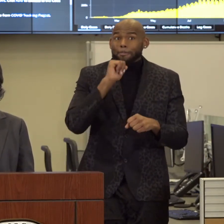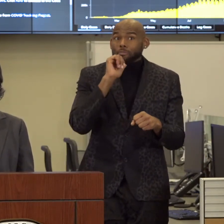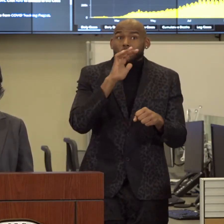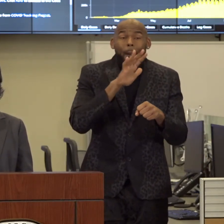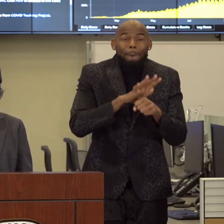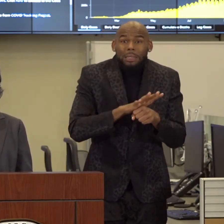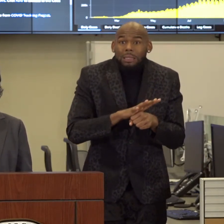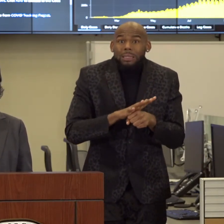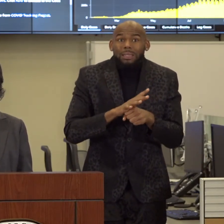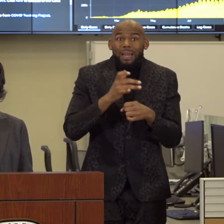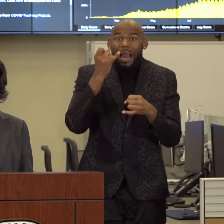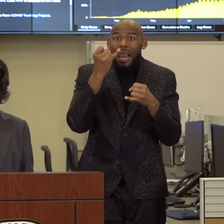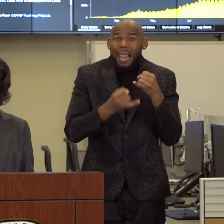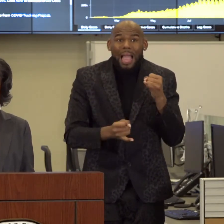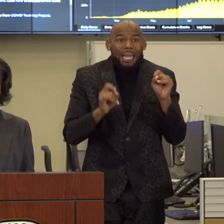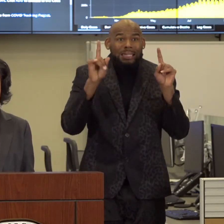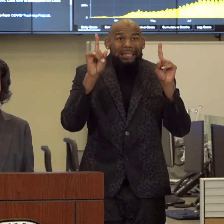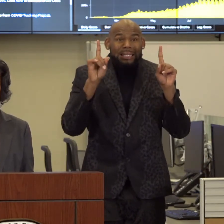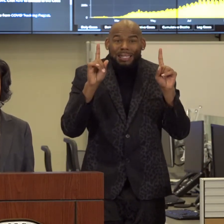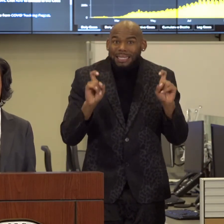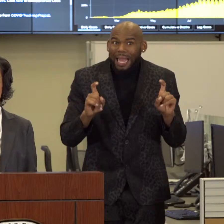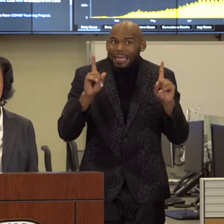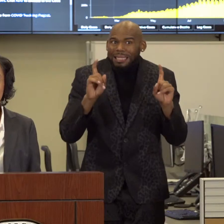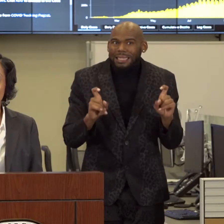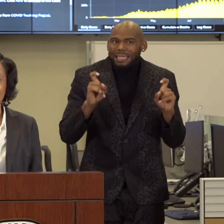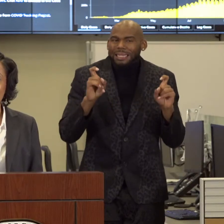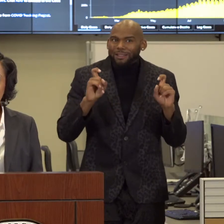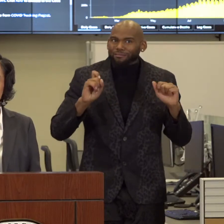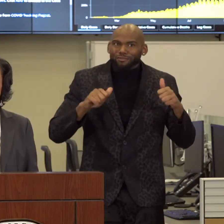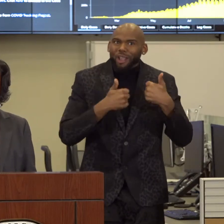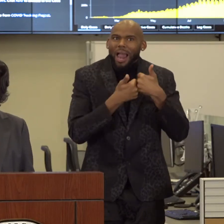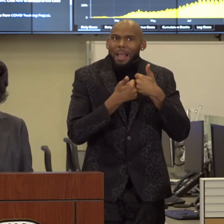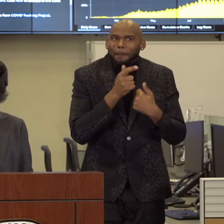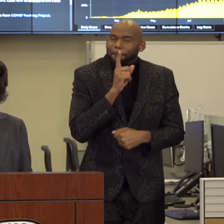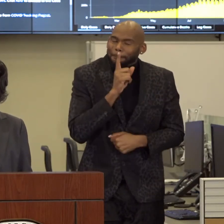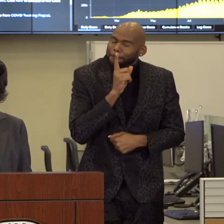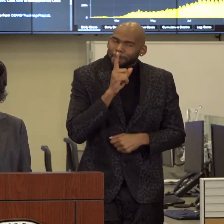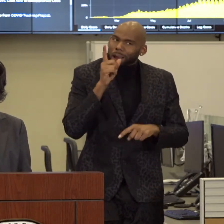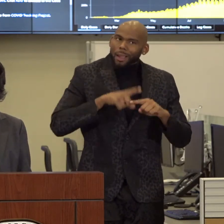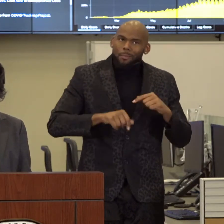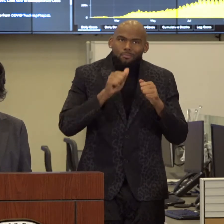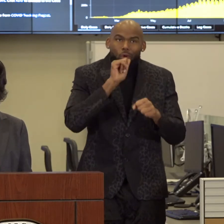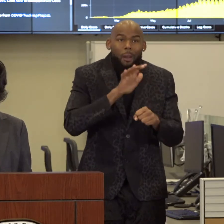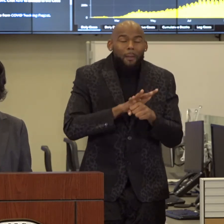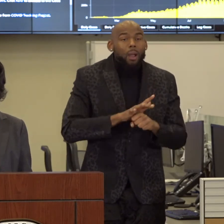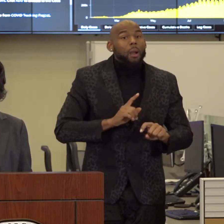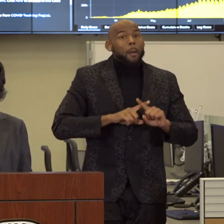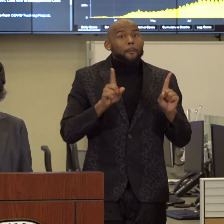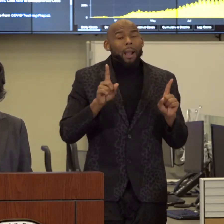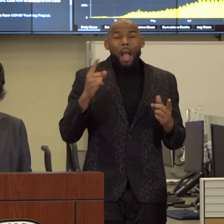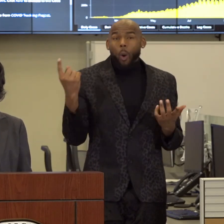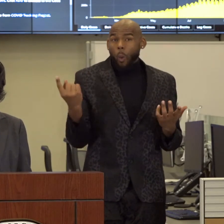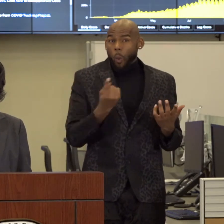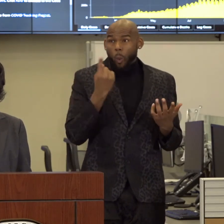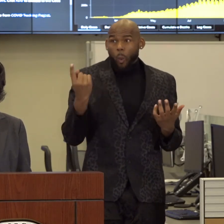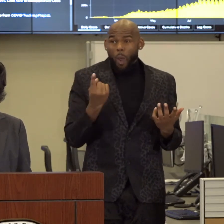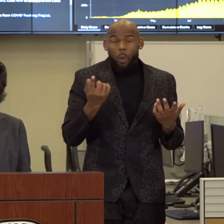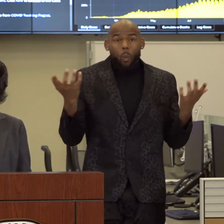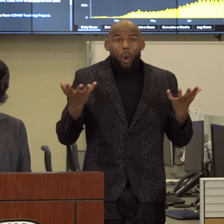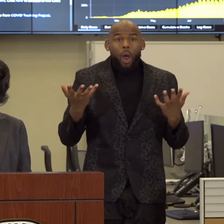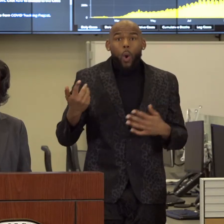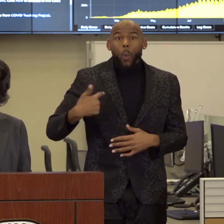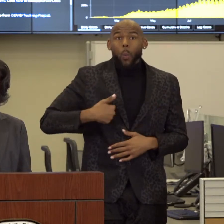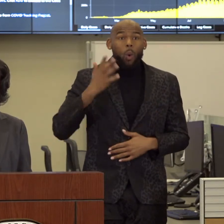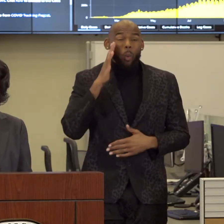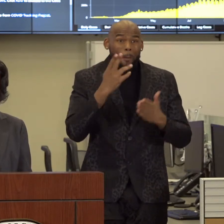you that this will be the last test that we face during this time, but the thing that I can promise you is what I always have, and that is that we will